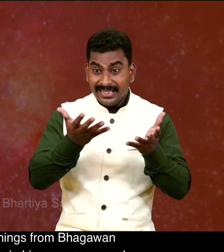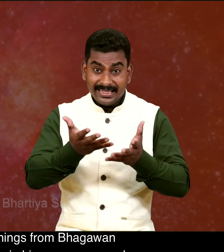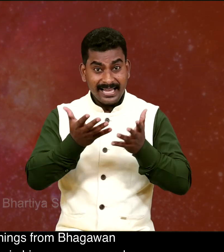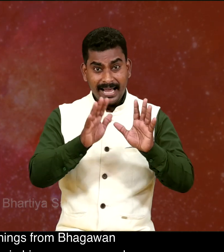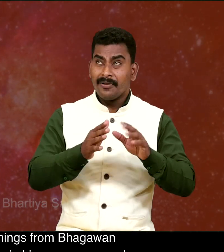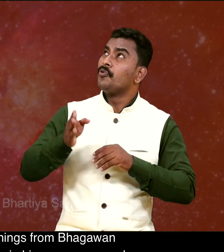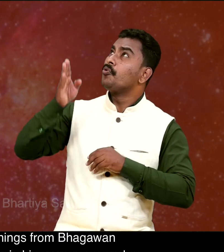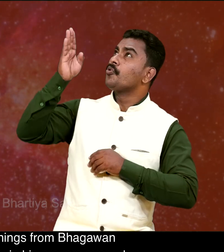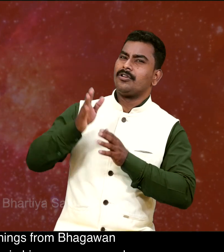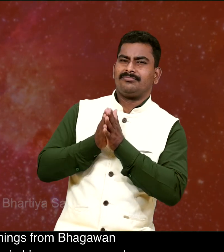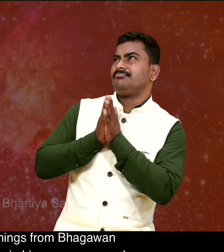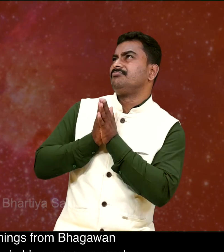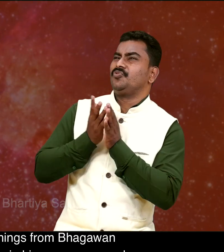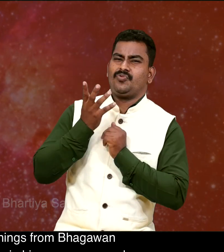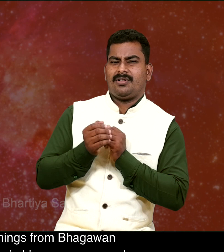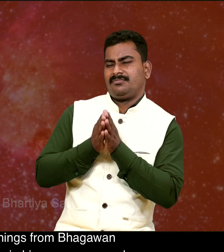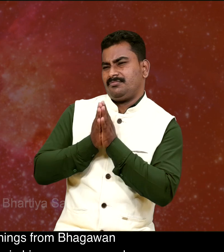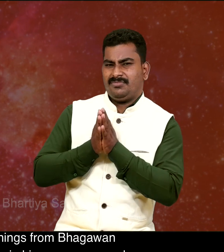Vishnu in his prayers every day.